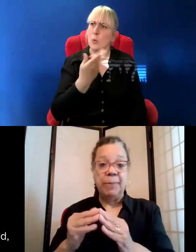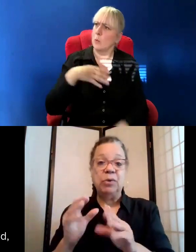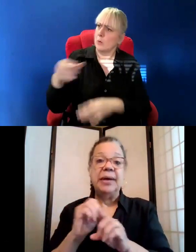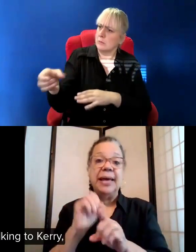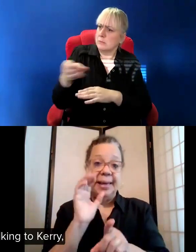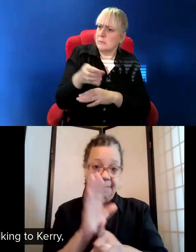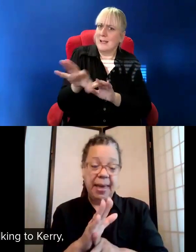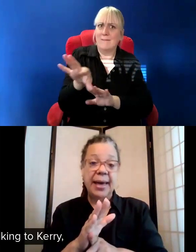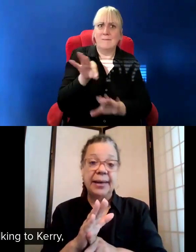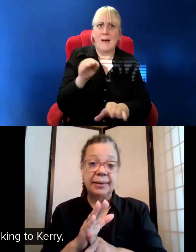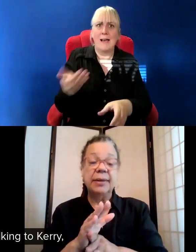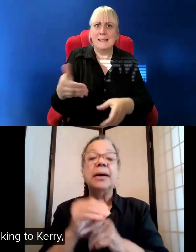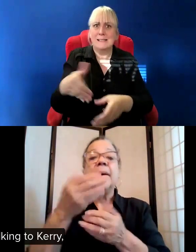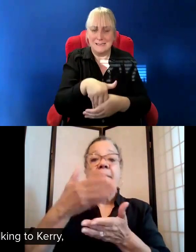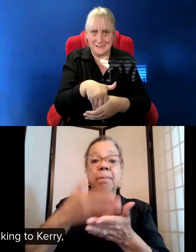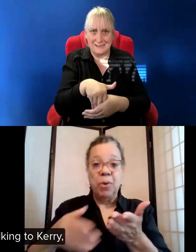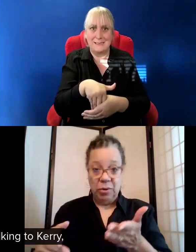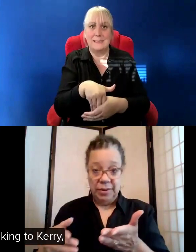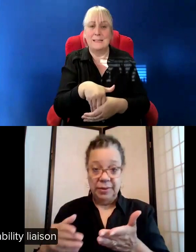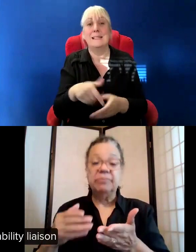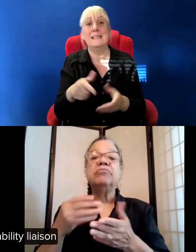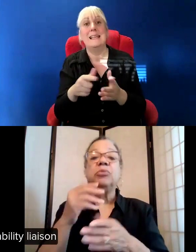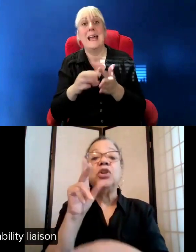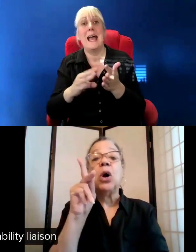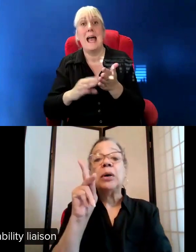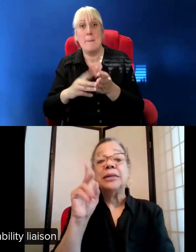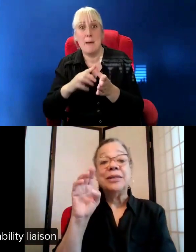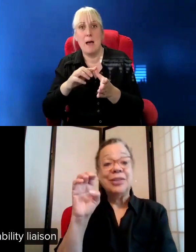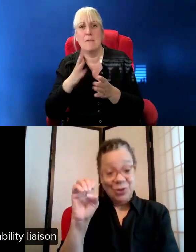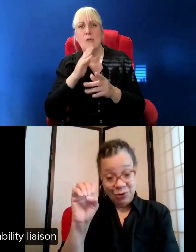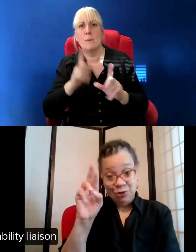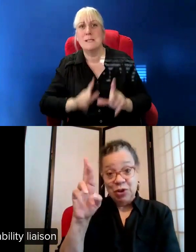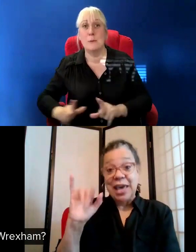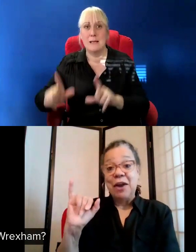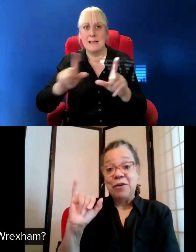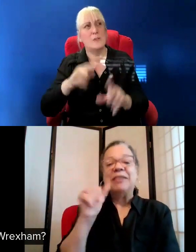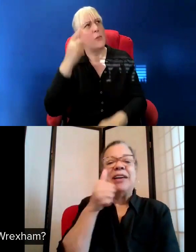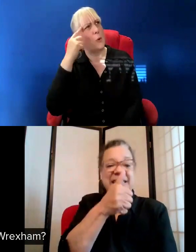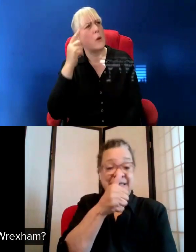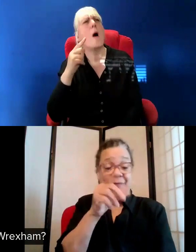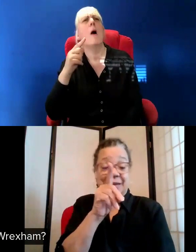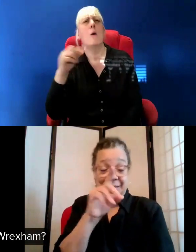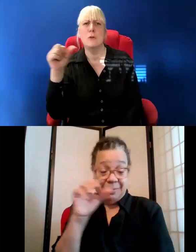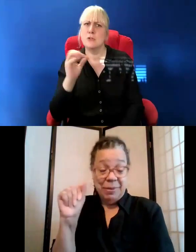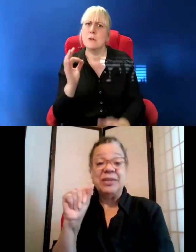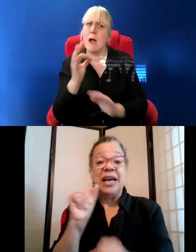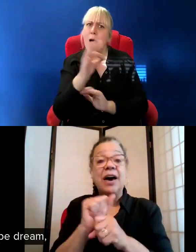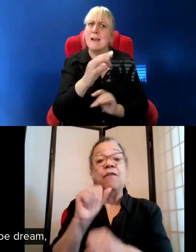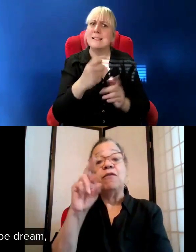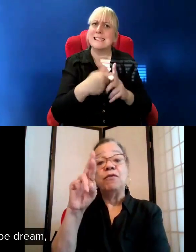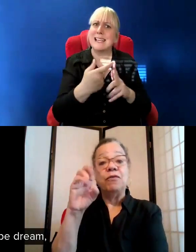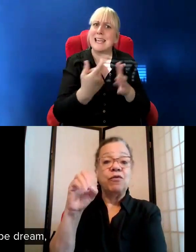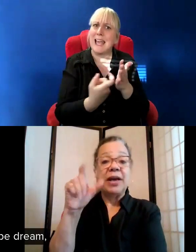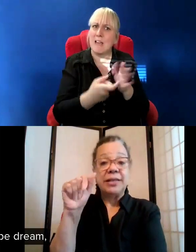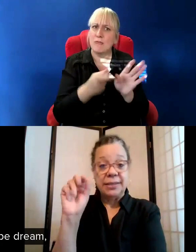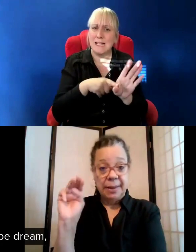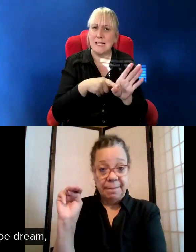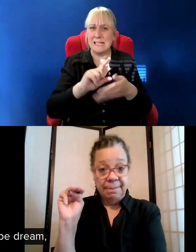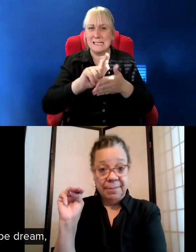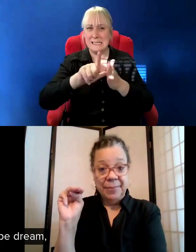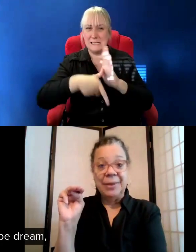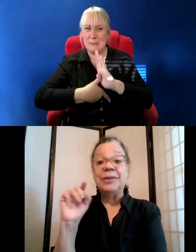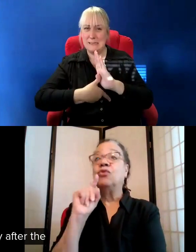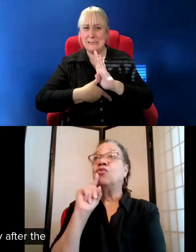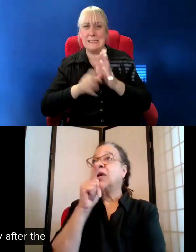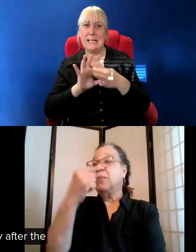the Lens, said, what about talking to Kerry, who is the Disability Liaison Officer at Wrexham? It was a pipe